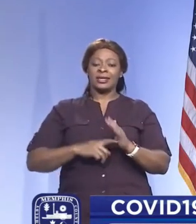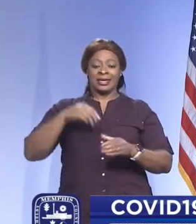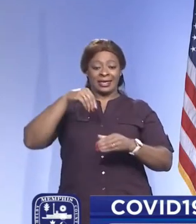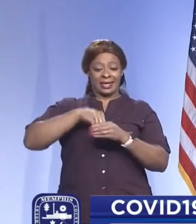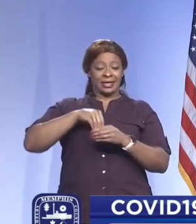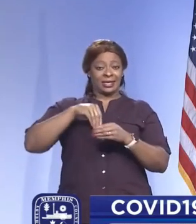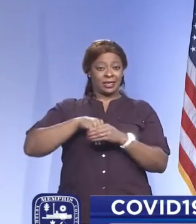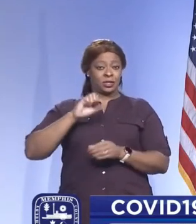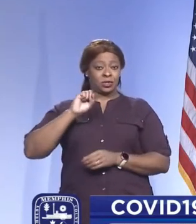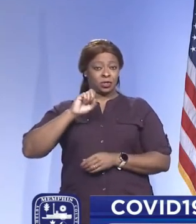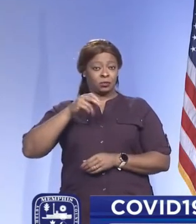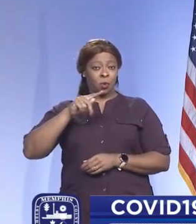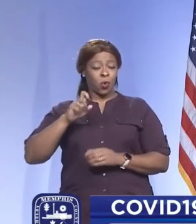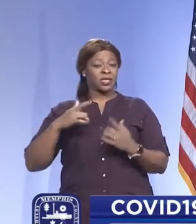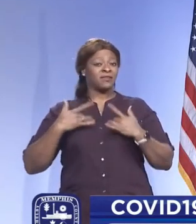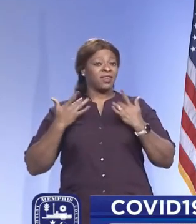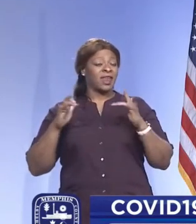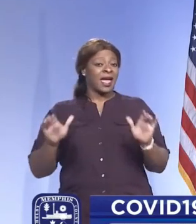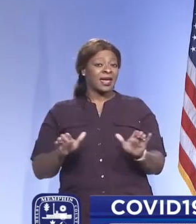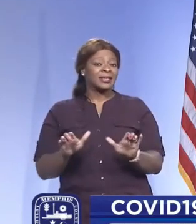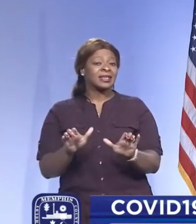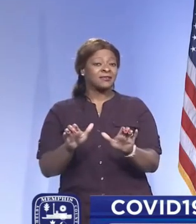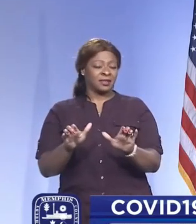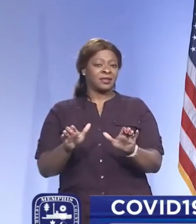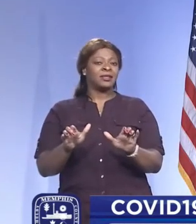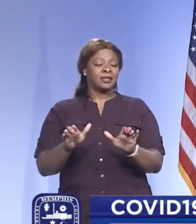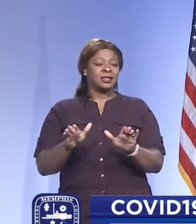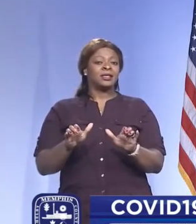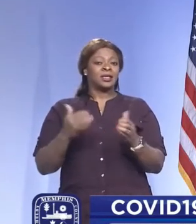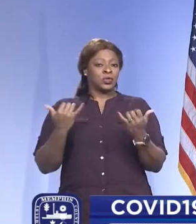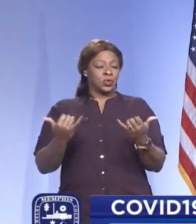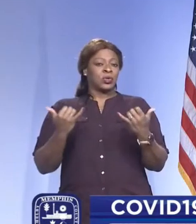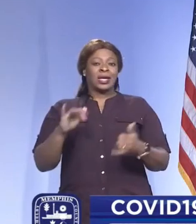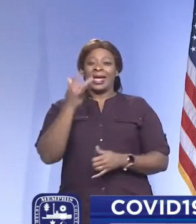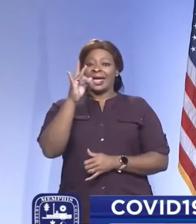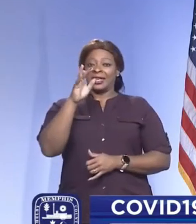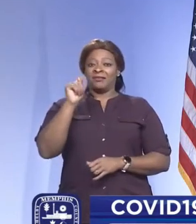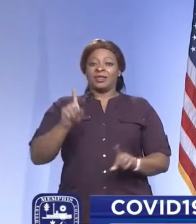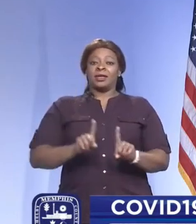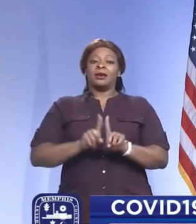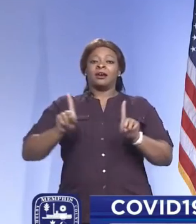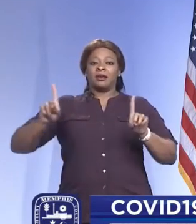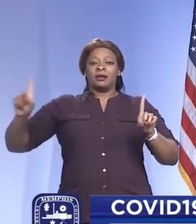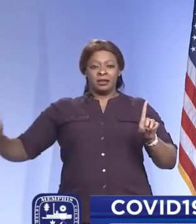Indoor sporting activities currently is 18 feet